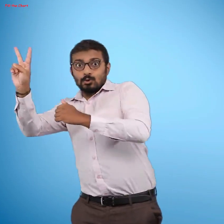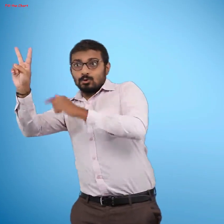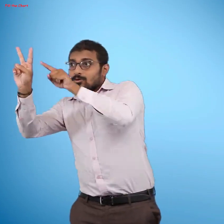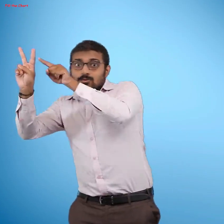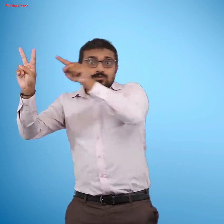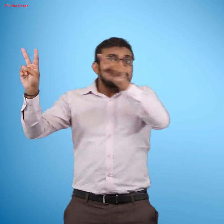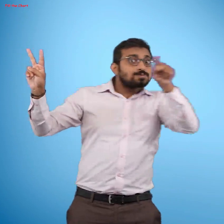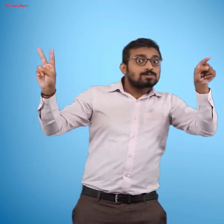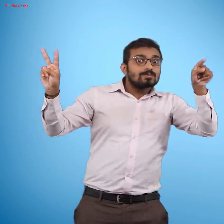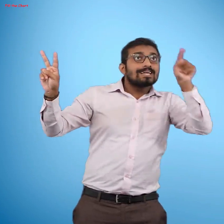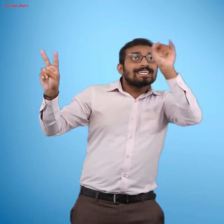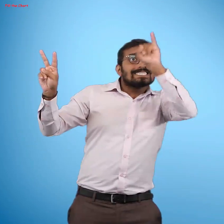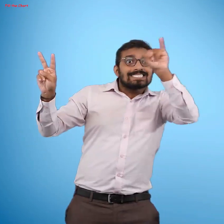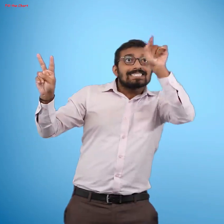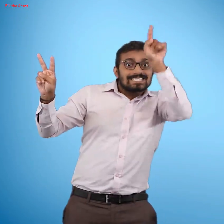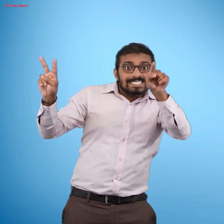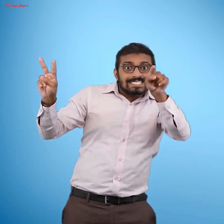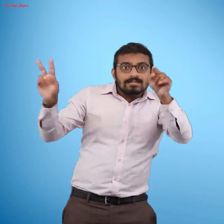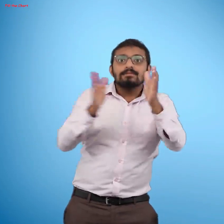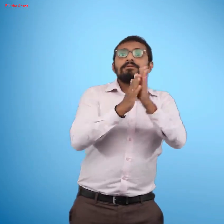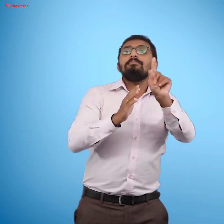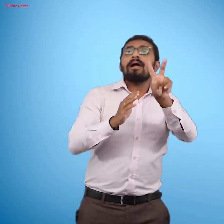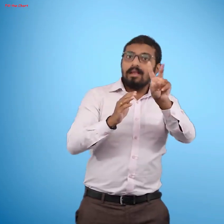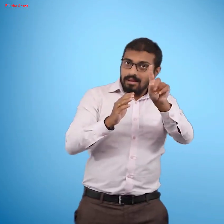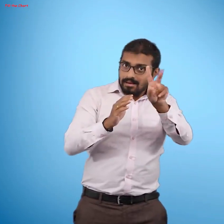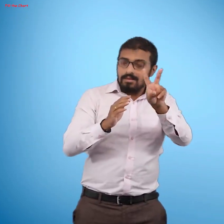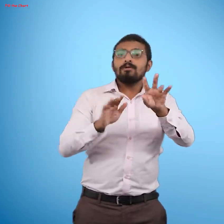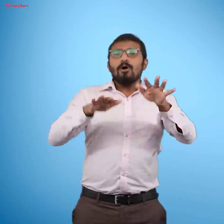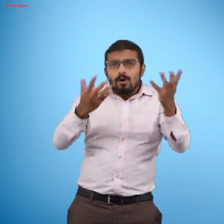Twelve is also a multiple of 6 and 2,